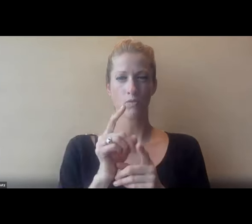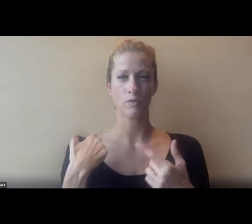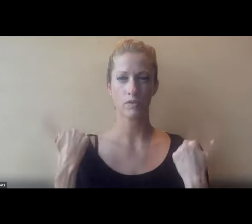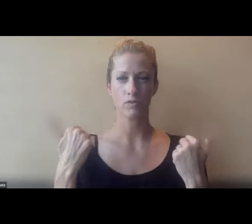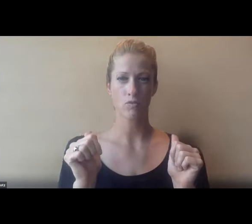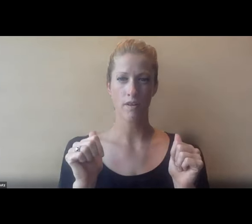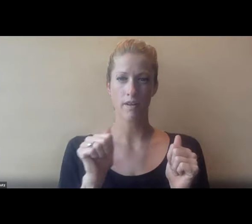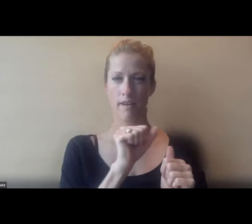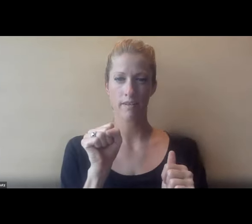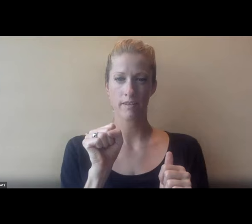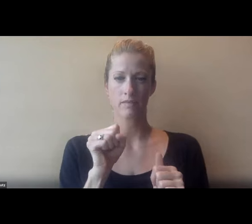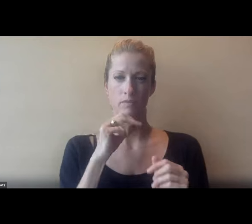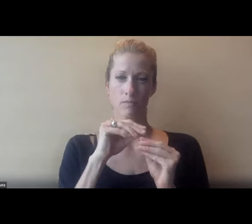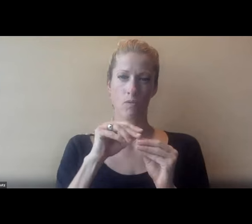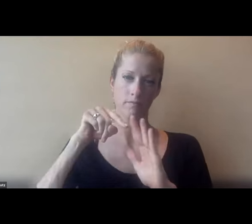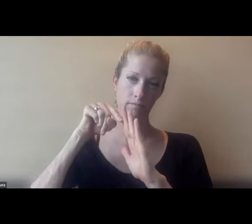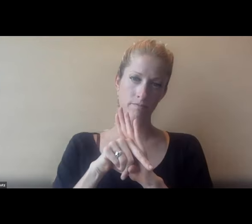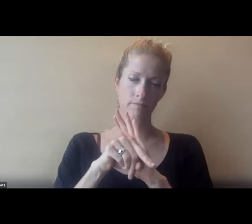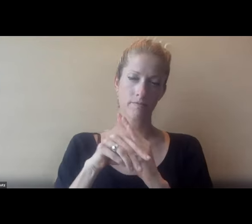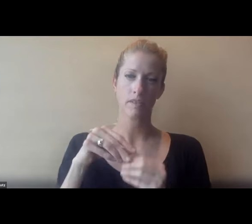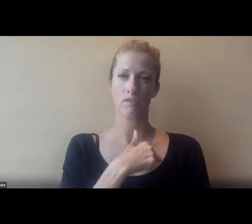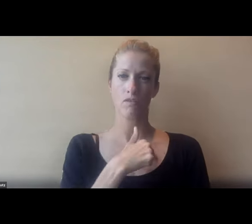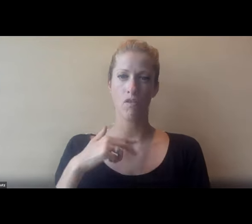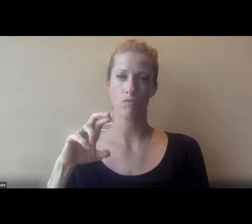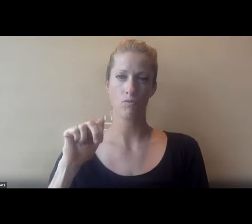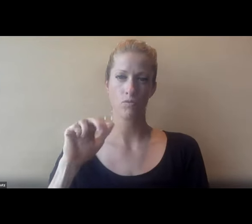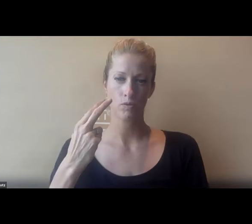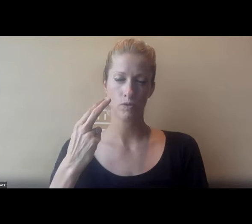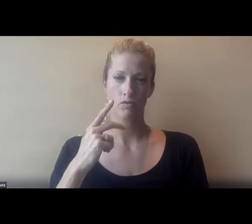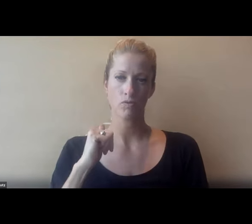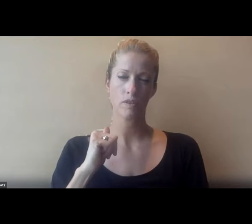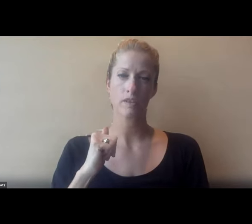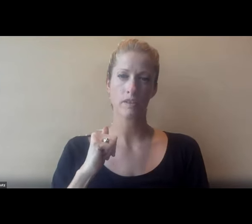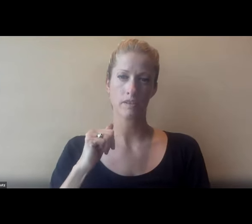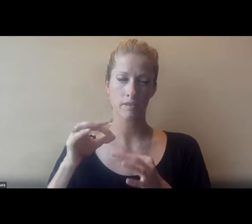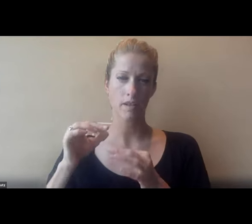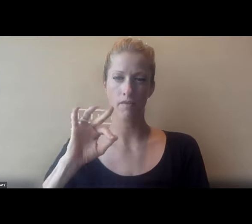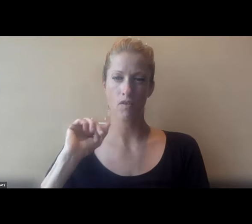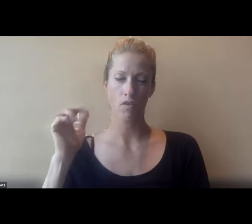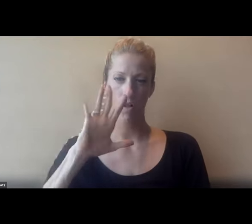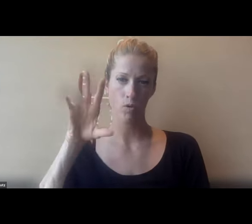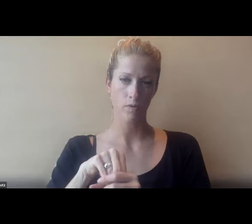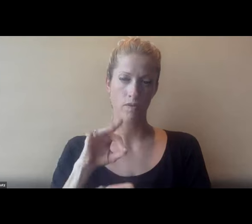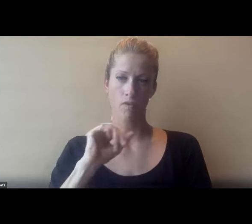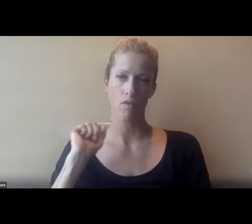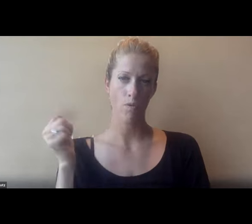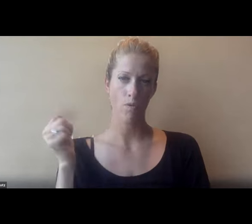as extensive in our reach and as inclusive of community members as